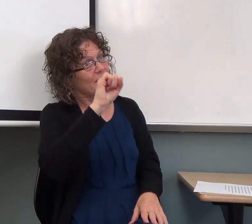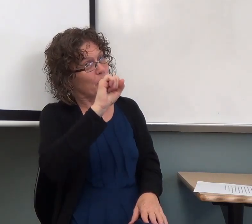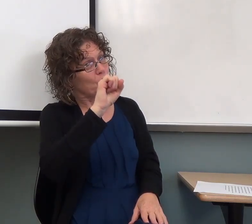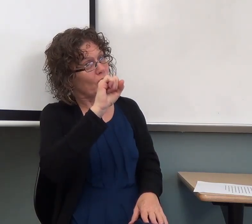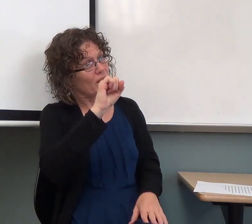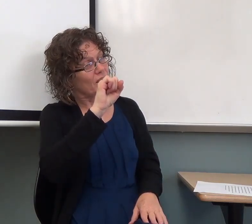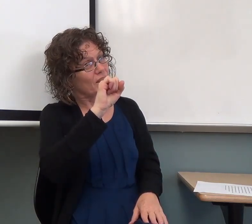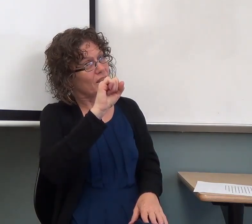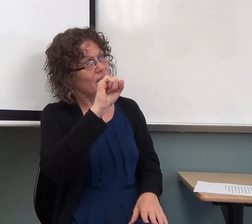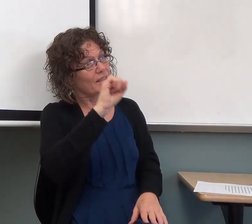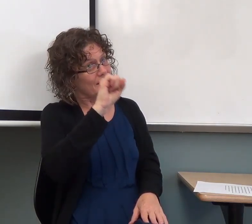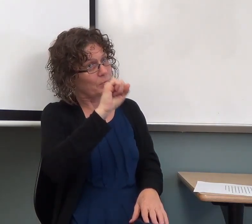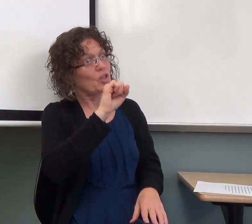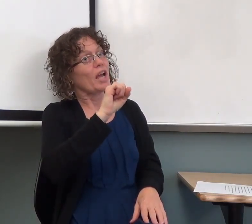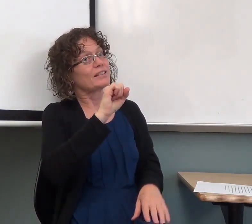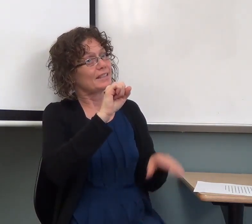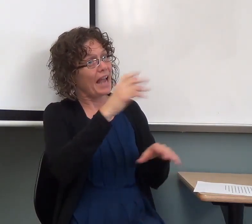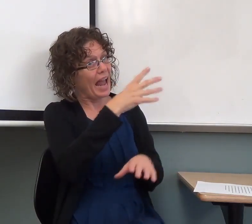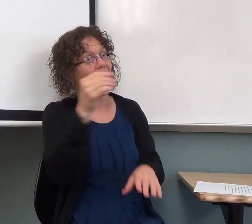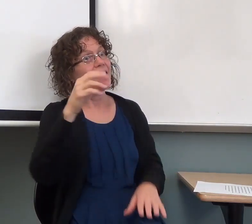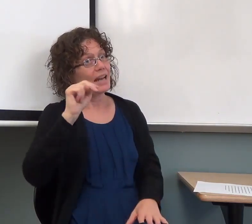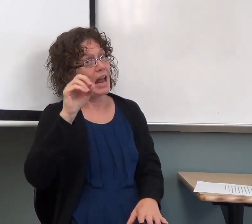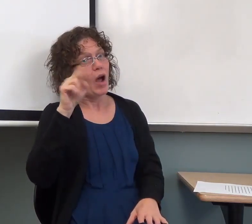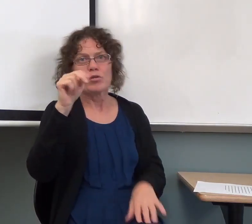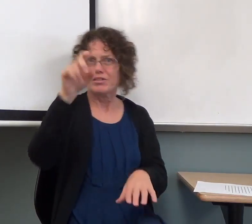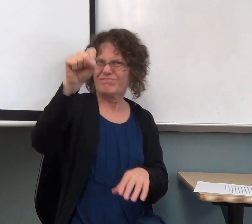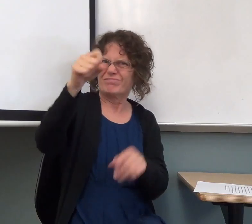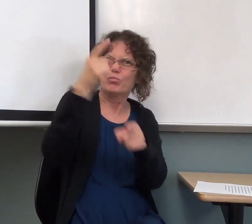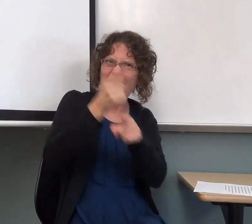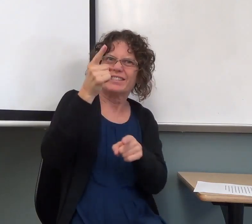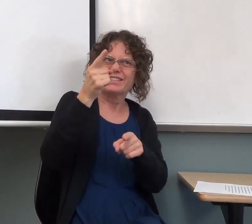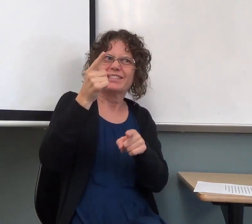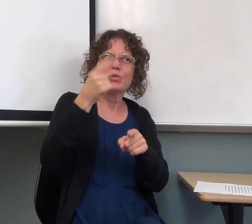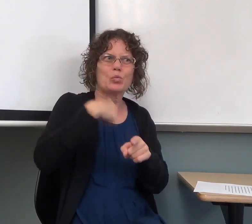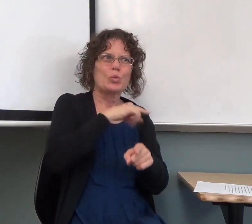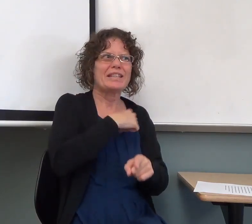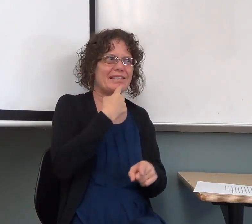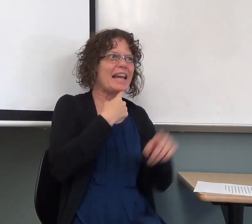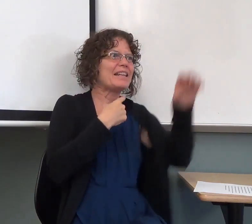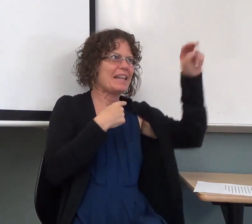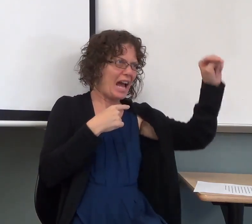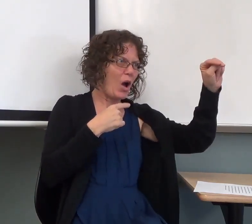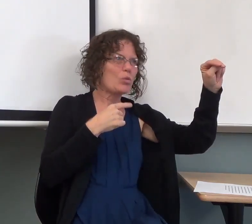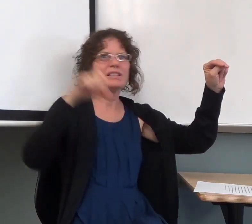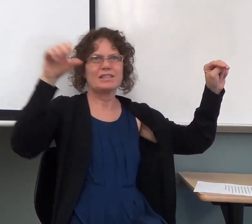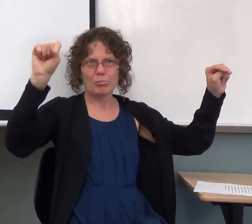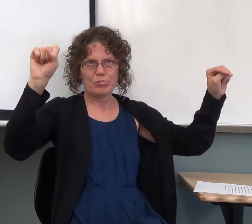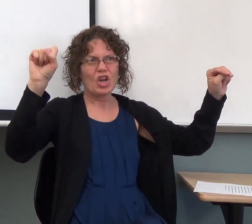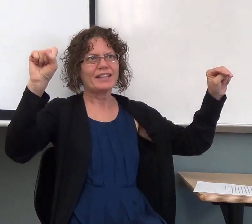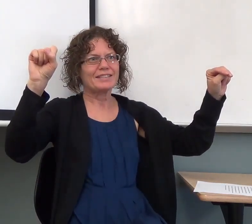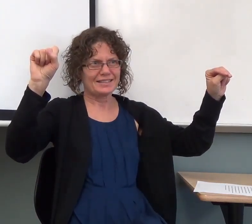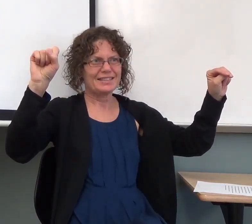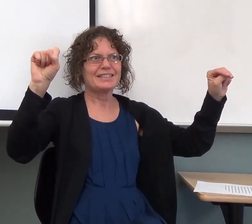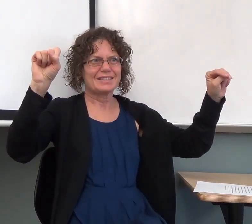subject and the noun. Yeah, remember, because we put those on the board and we said noun and subject, and then a subject is usually a noun? And yes.